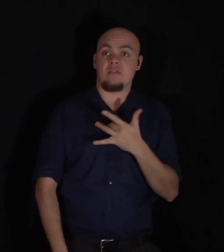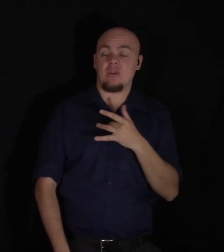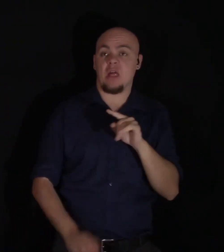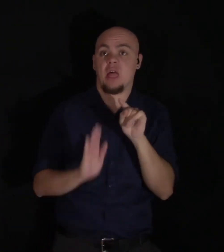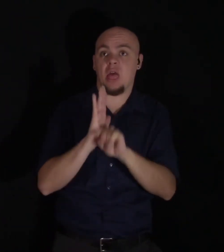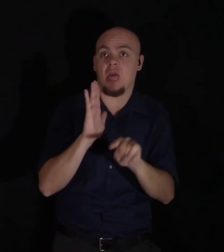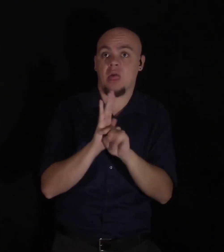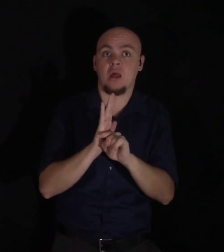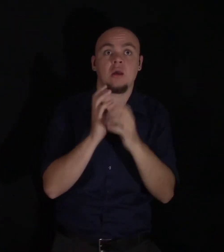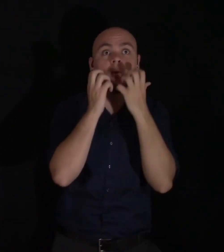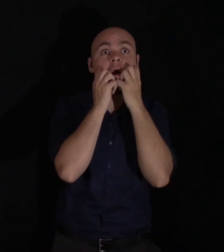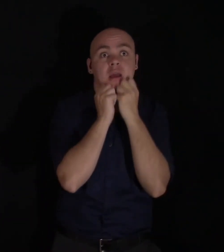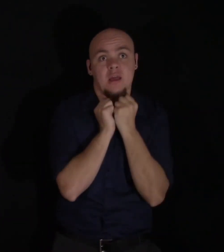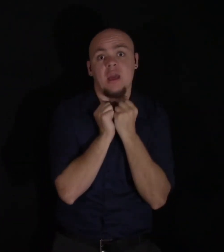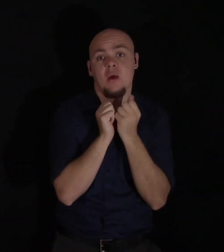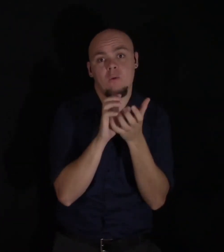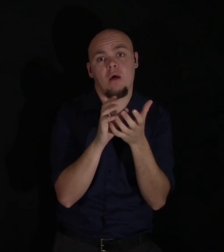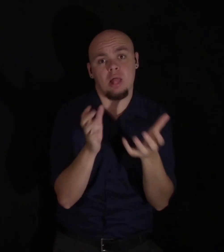care a whole lot.